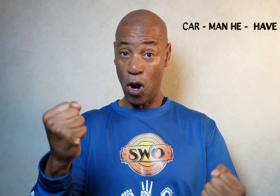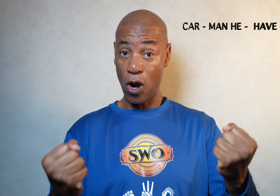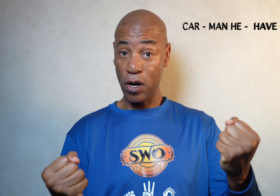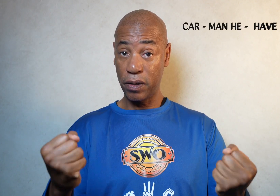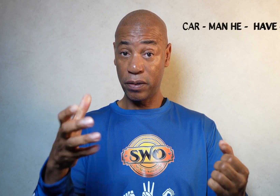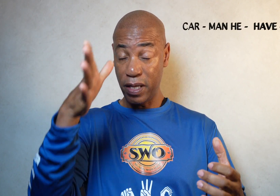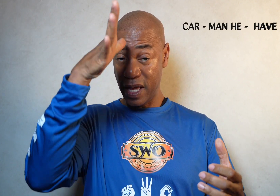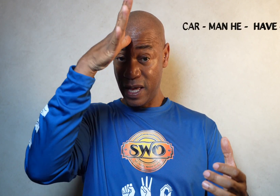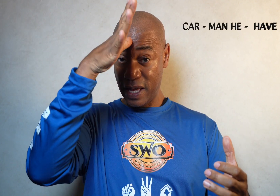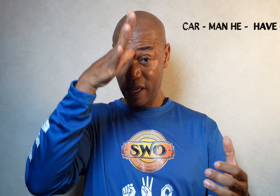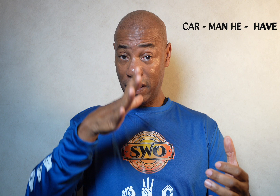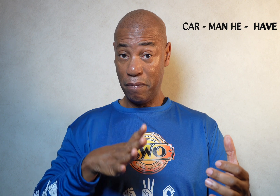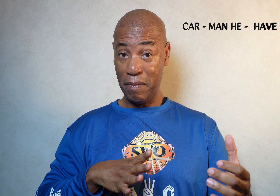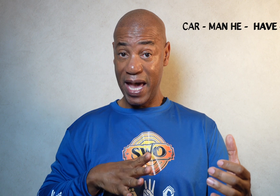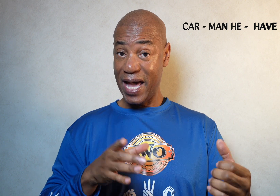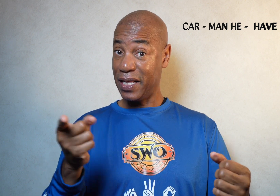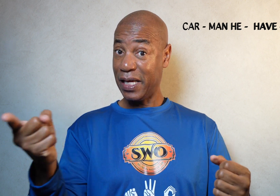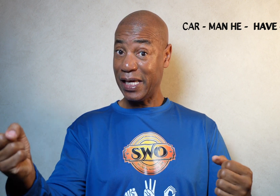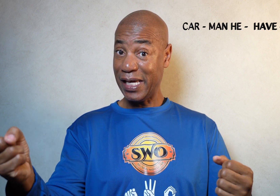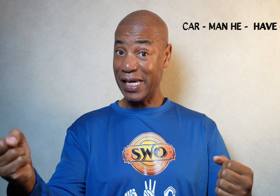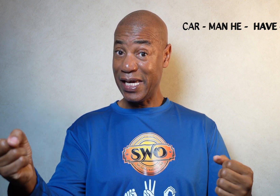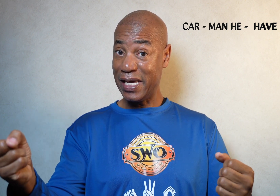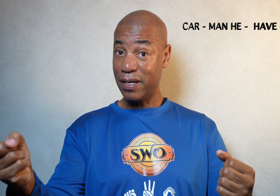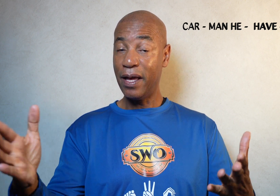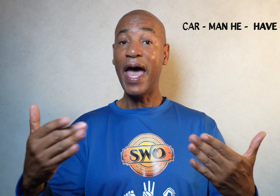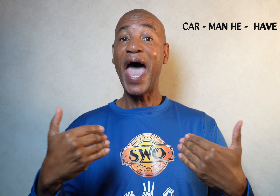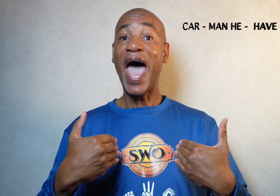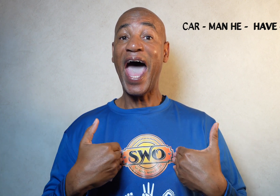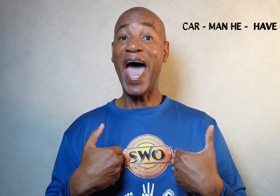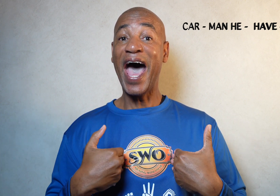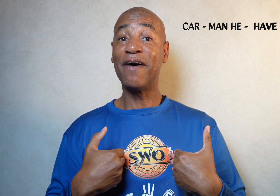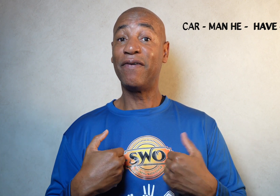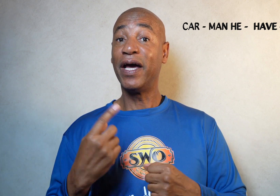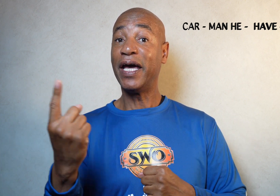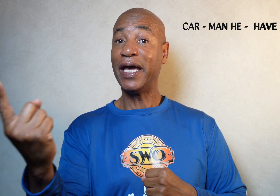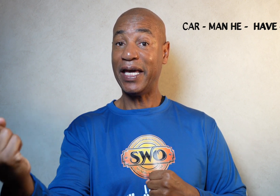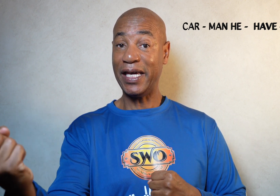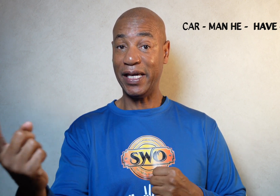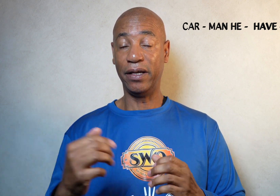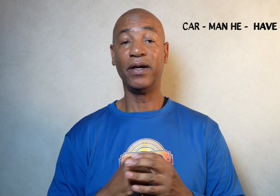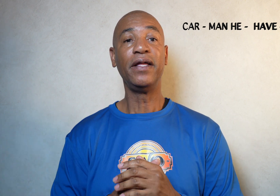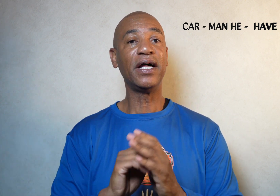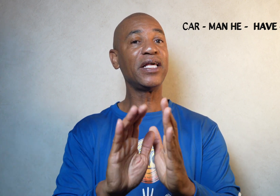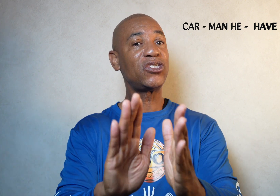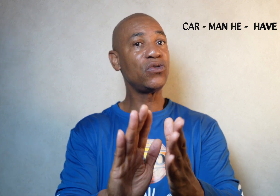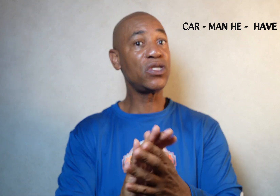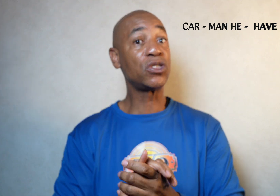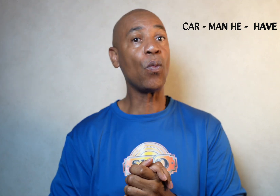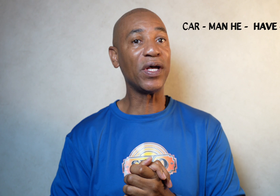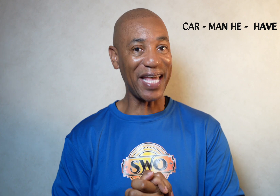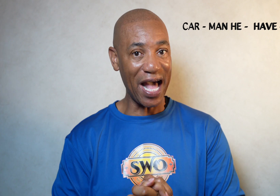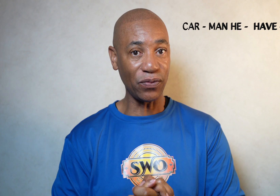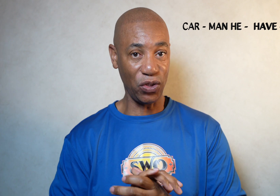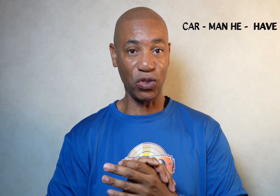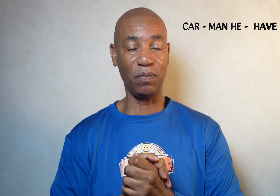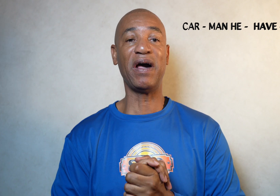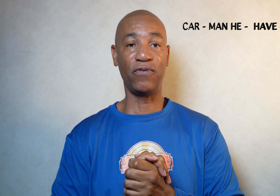Car, man, he, have, he. Now let's do this without using my